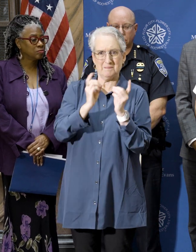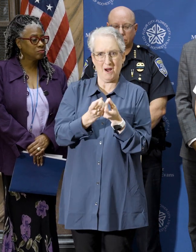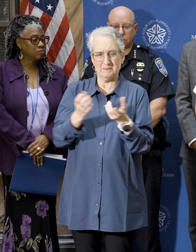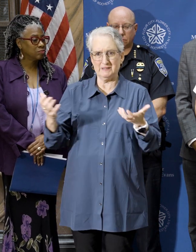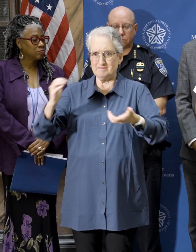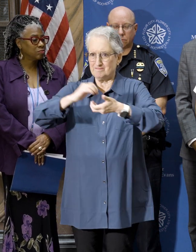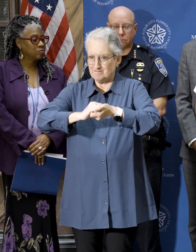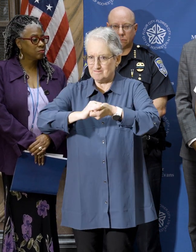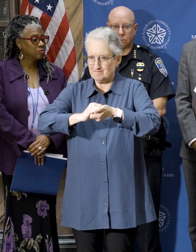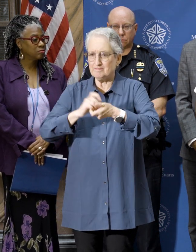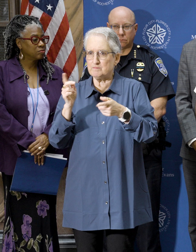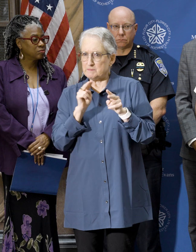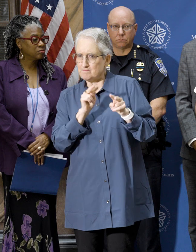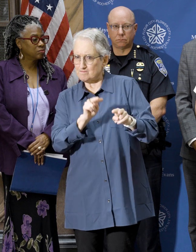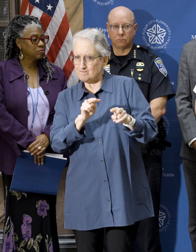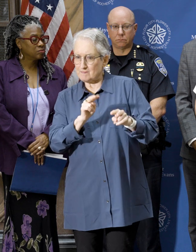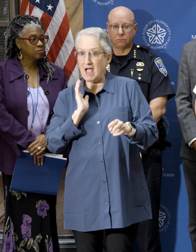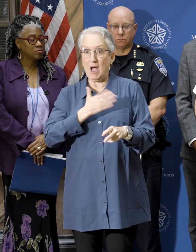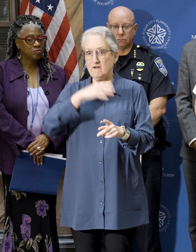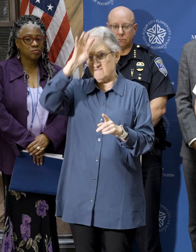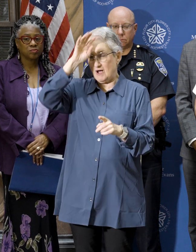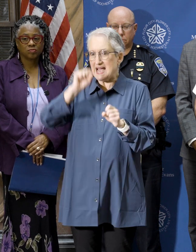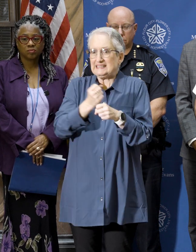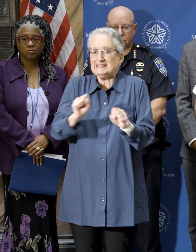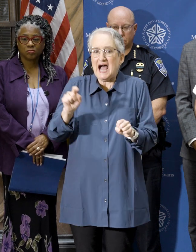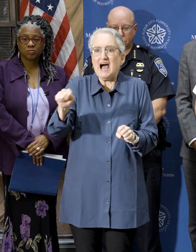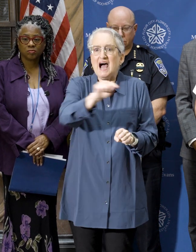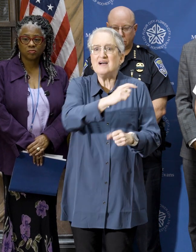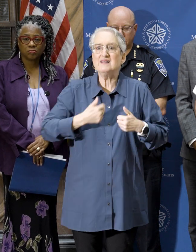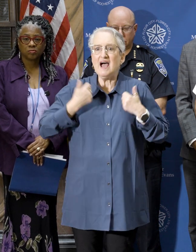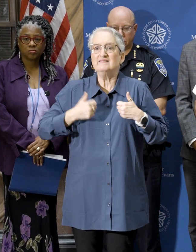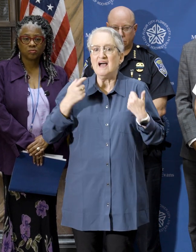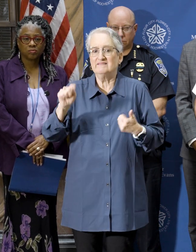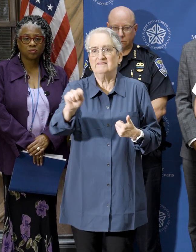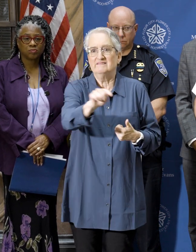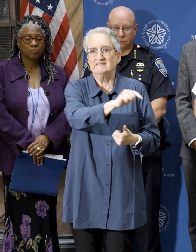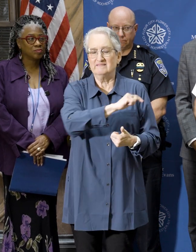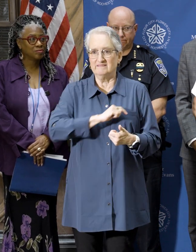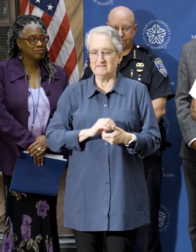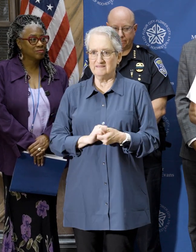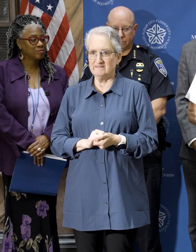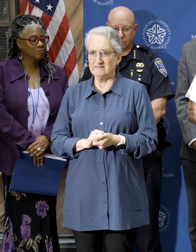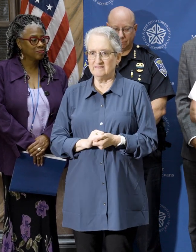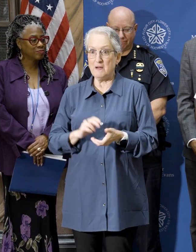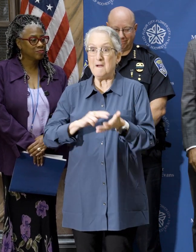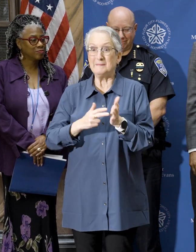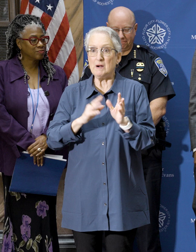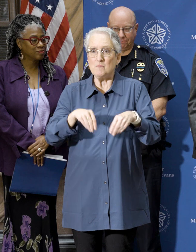these patients at these incidents. These measures provide patients with the best possible chance of survival. Thank